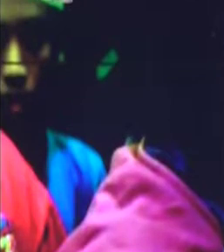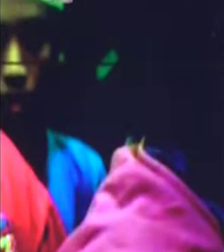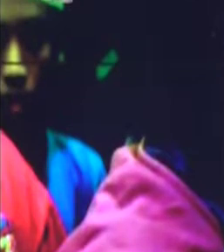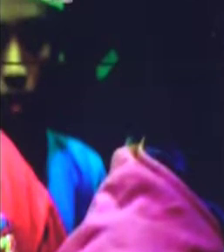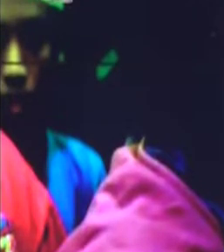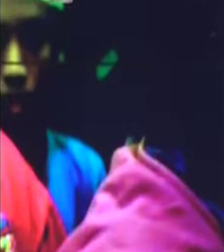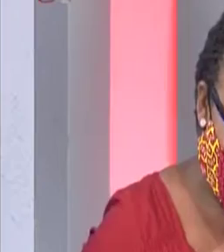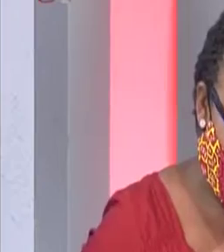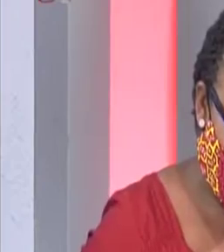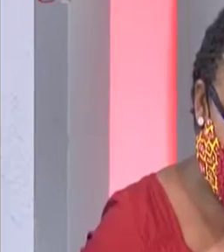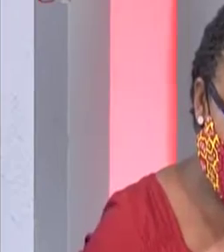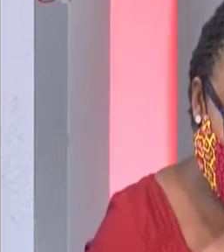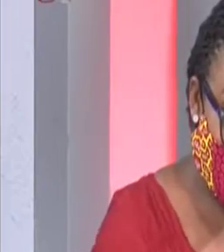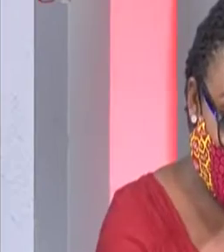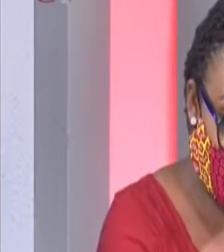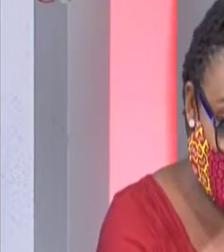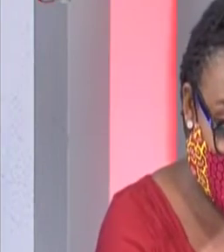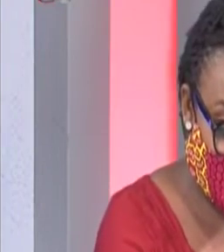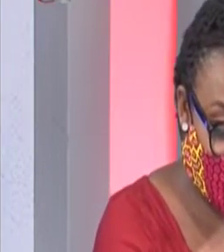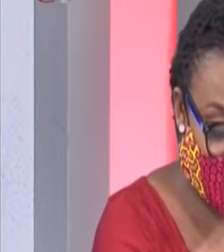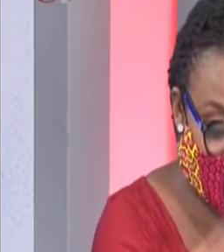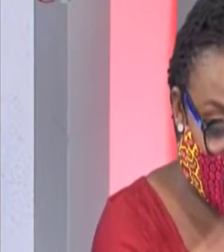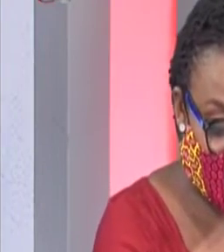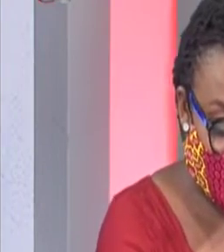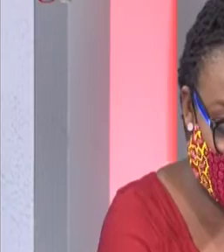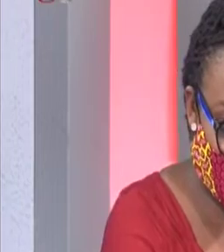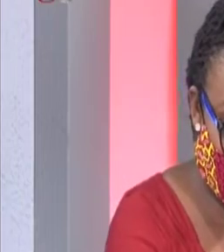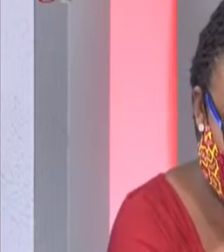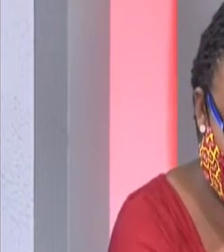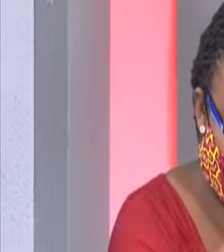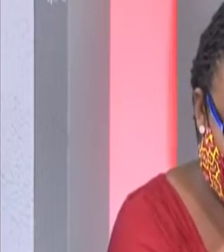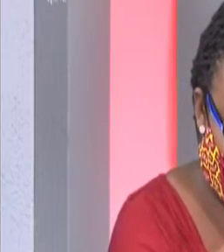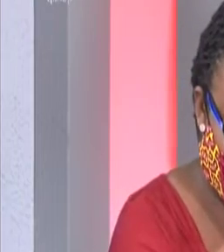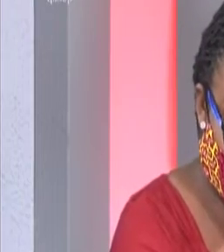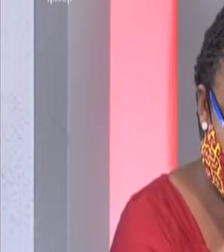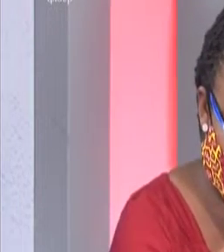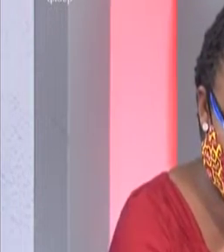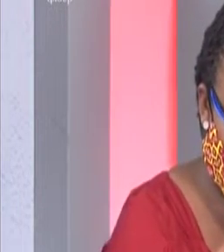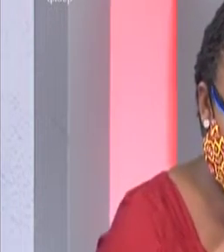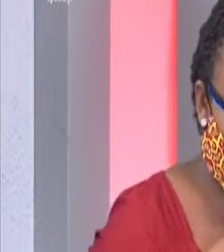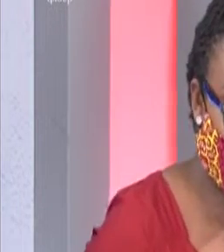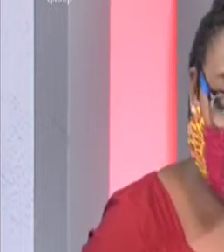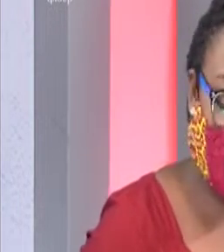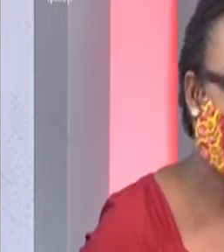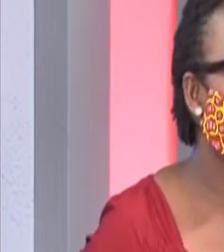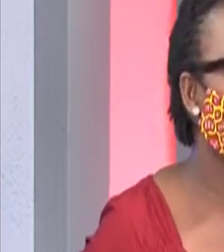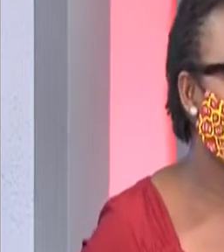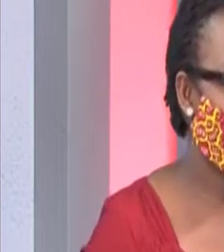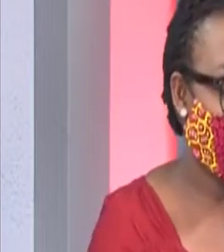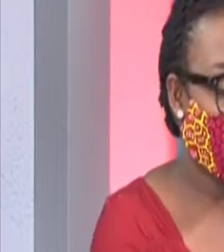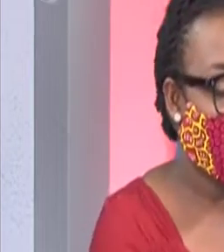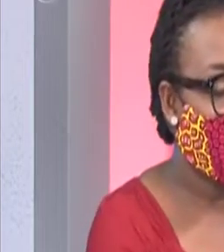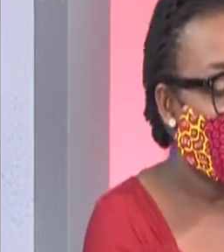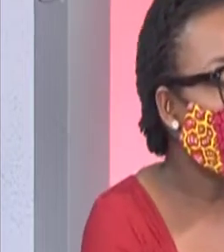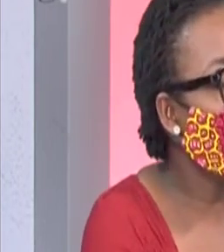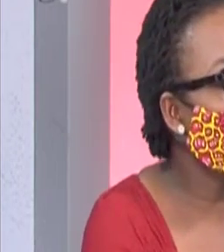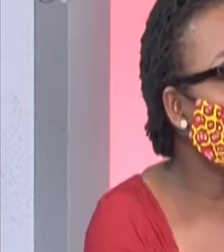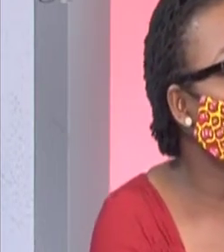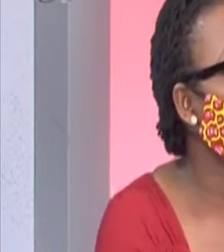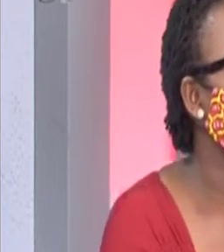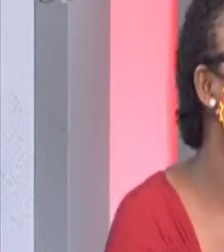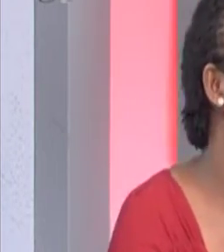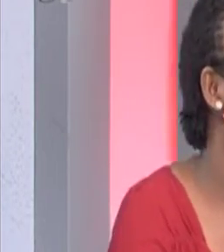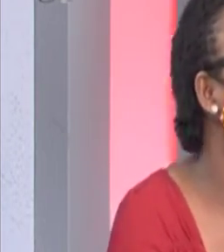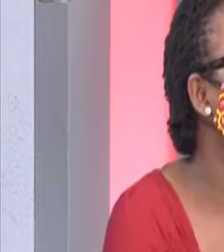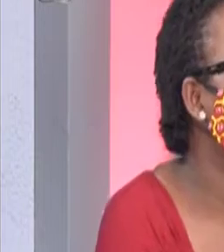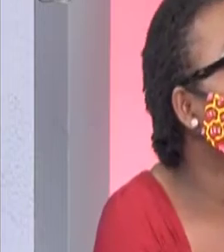That's a call that the Telecoms Chamber has also made. I spoke to Mr. Kenashige sometime last week, but I was asking